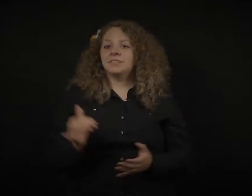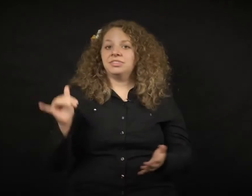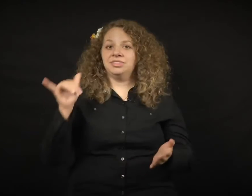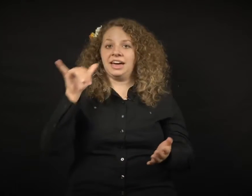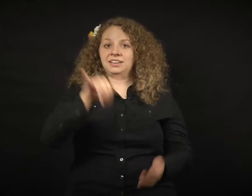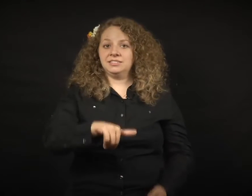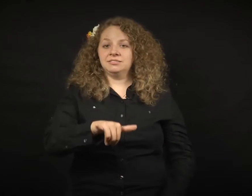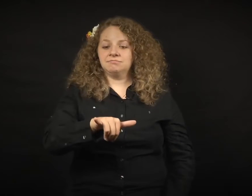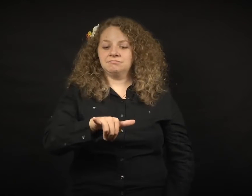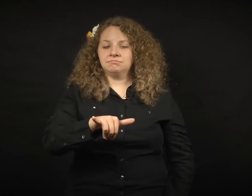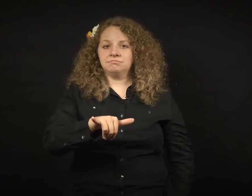That.